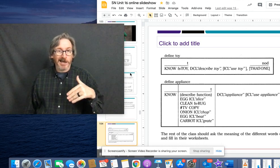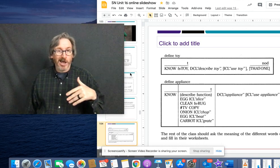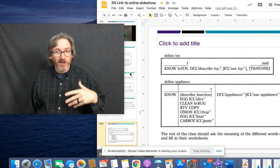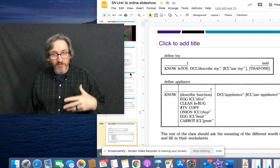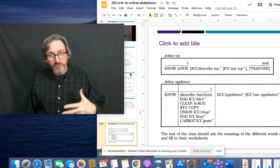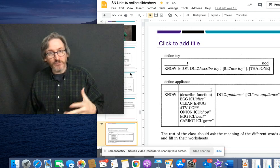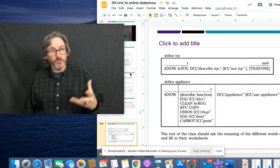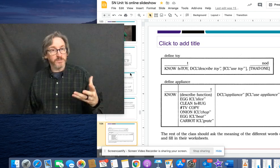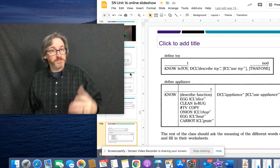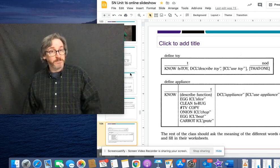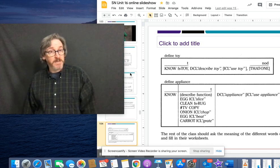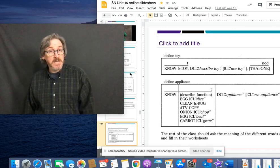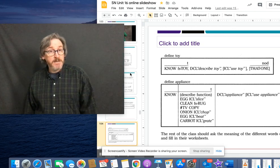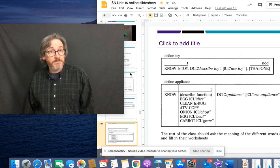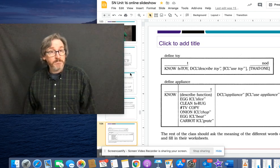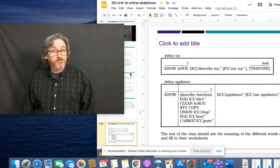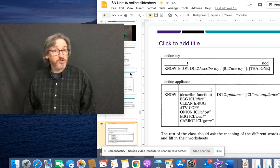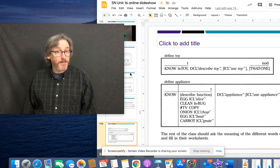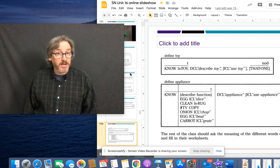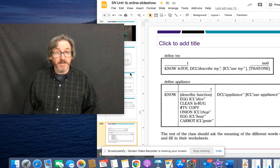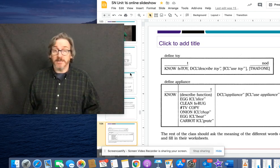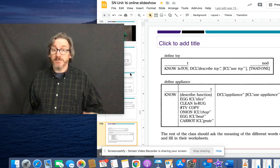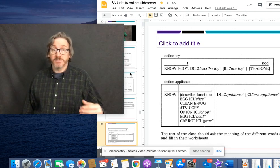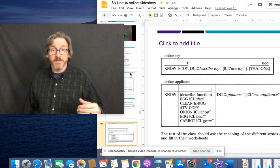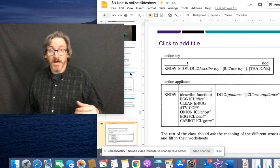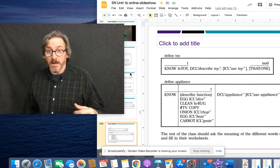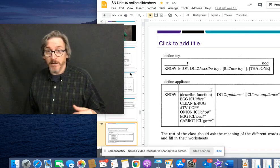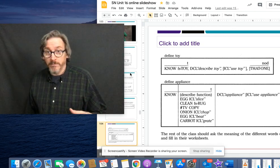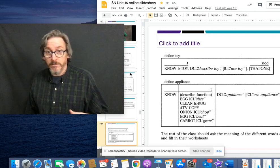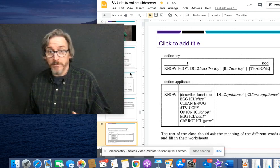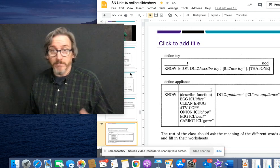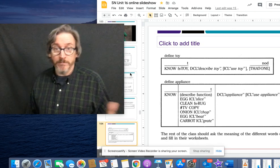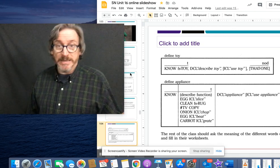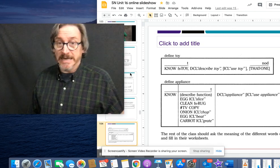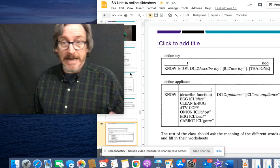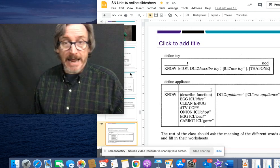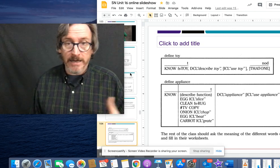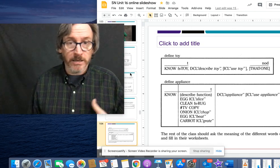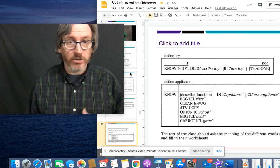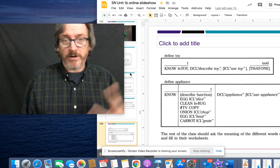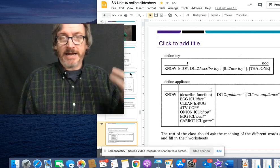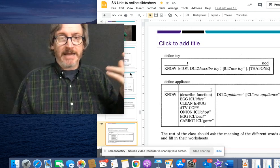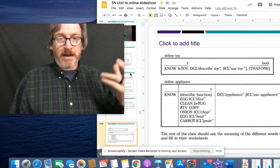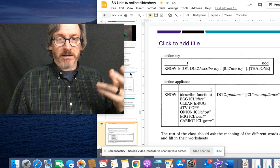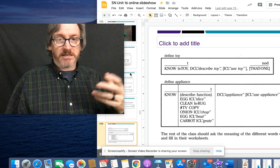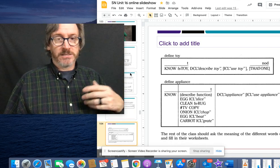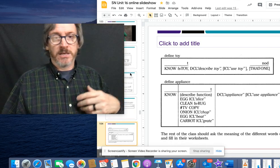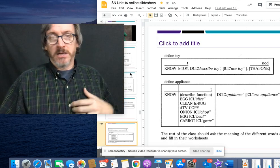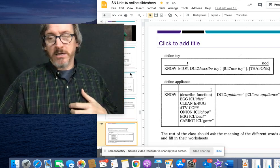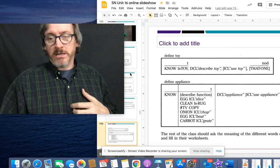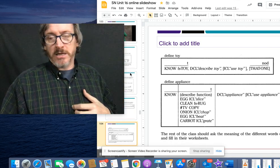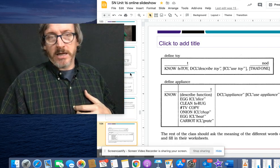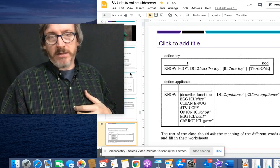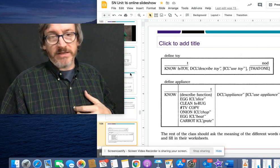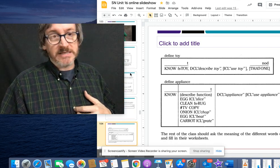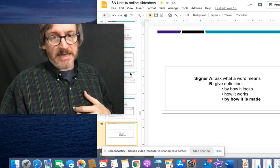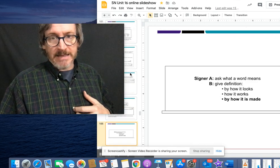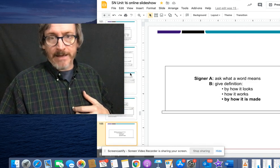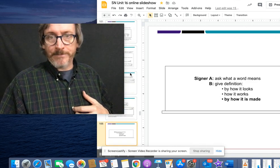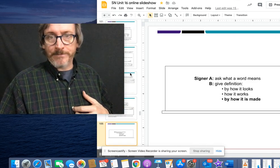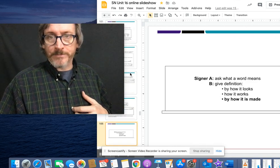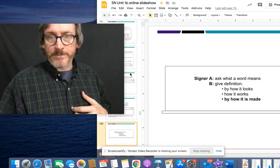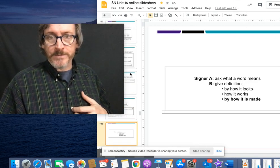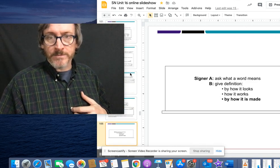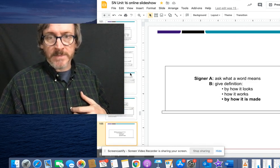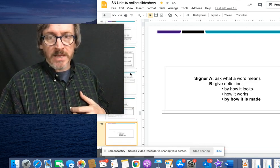like foods, chopping onions, beating an egg, grating carrots, things like